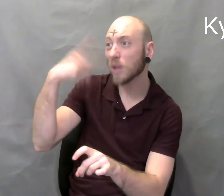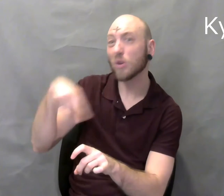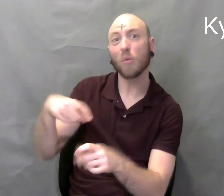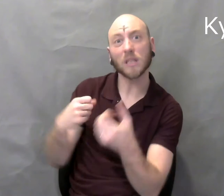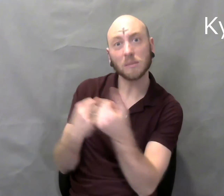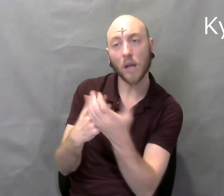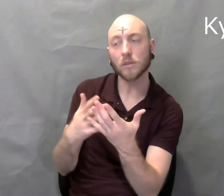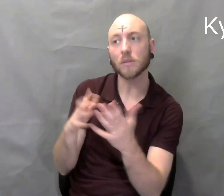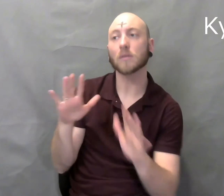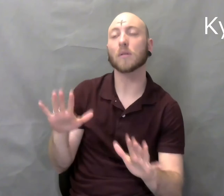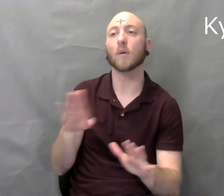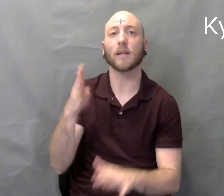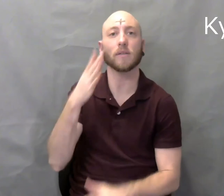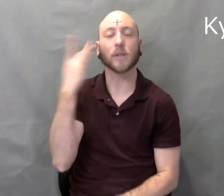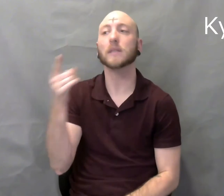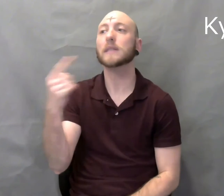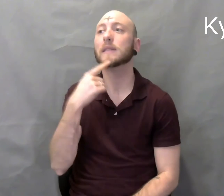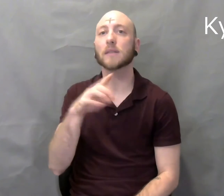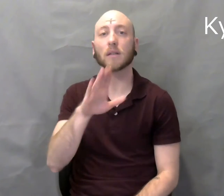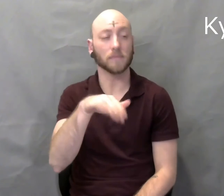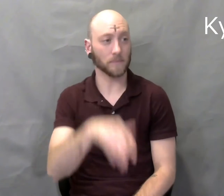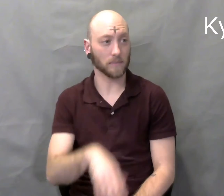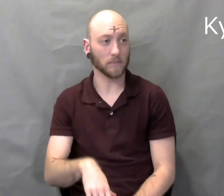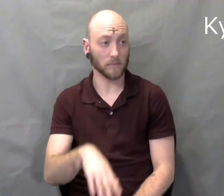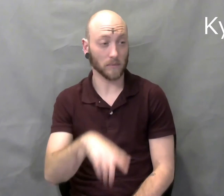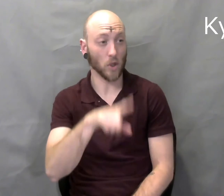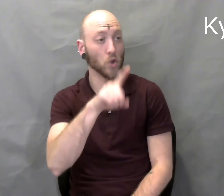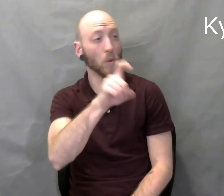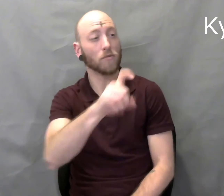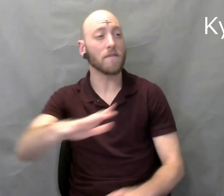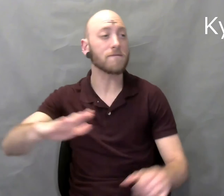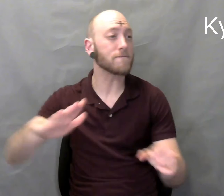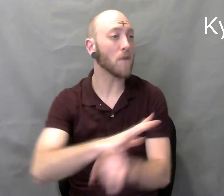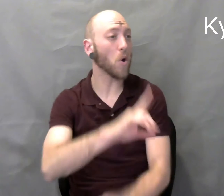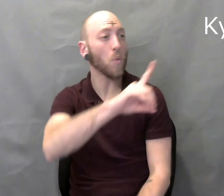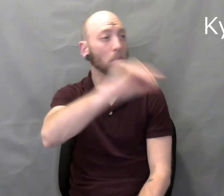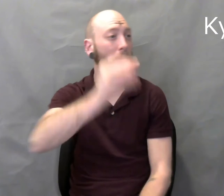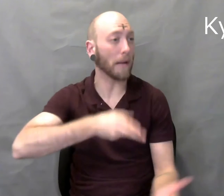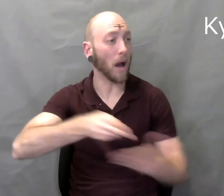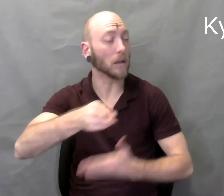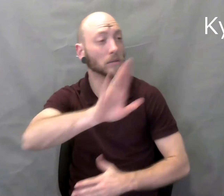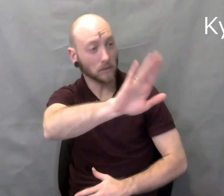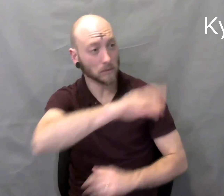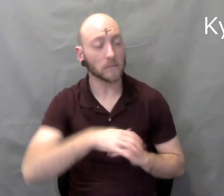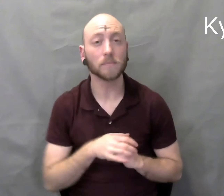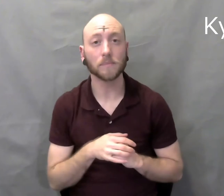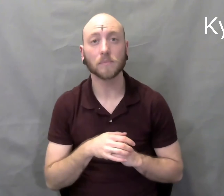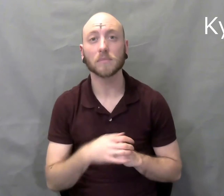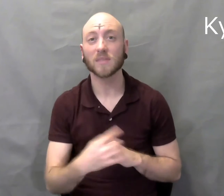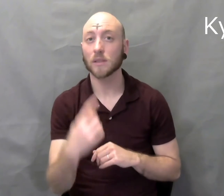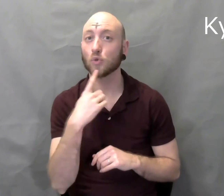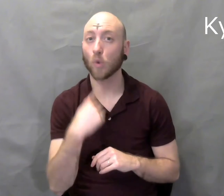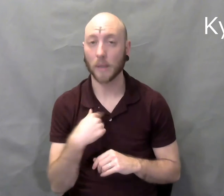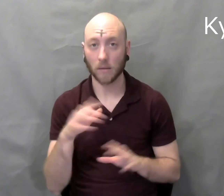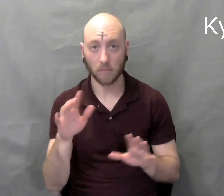And I'll never forget what he said to me. He said, you be 100% honest with me. I don't care,